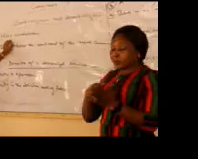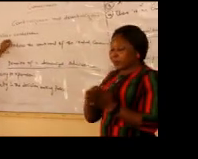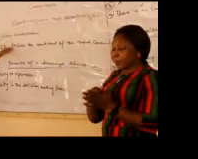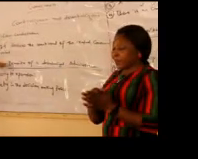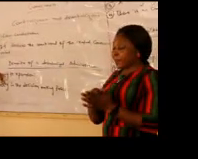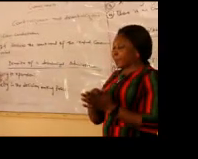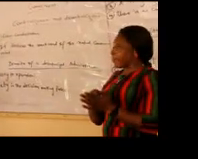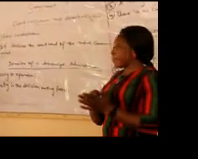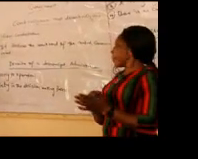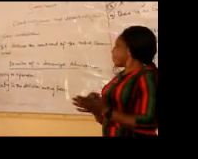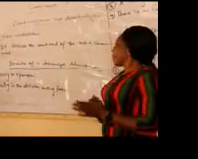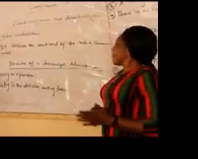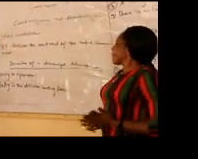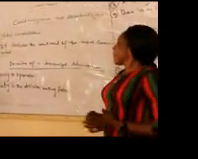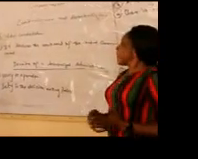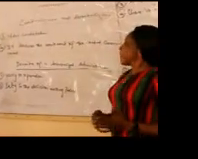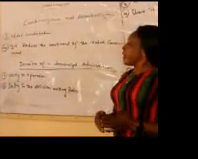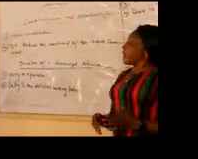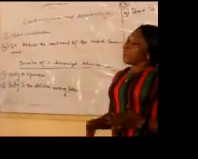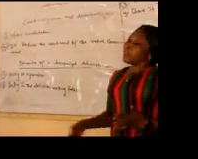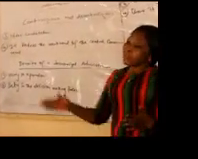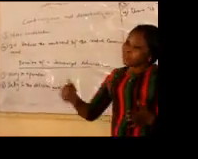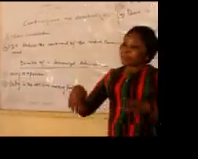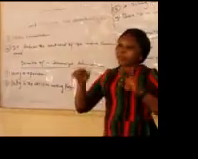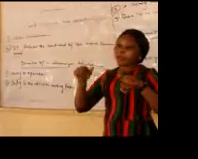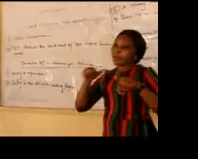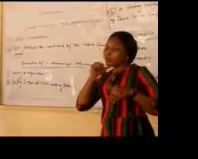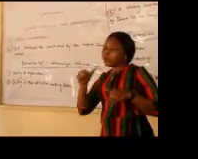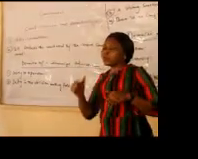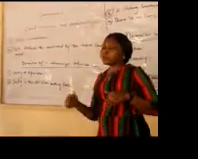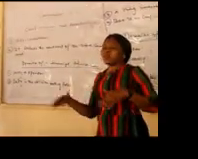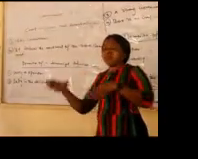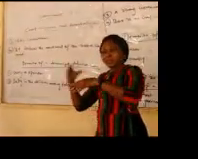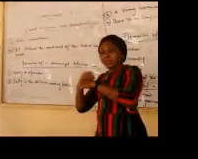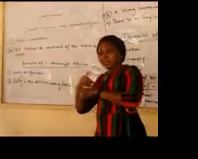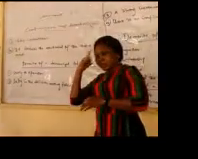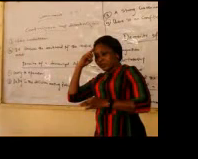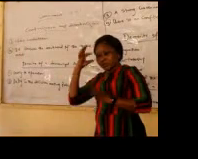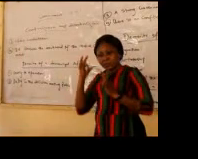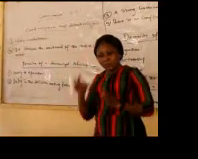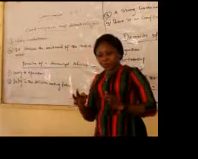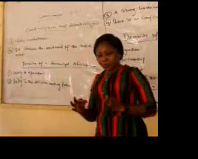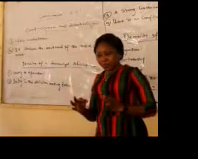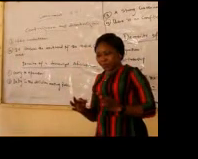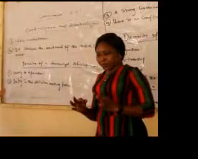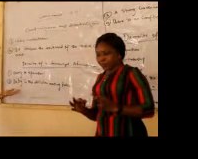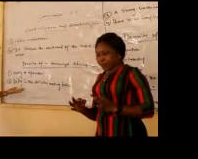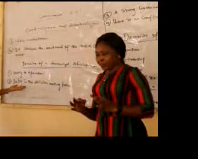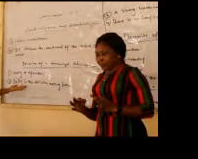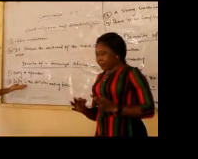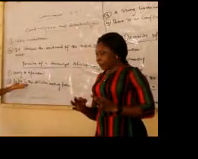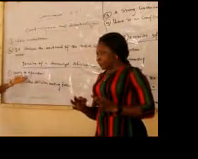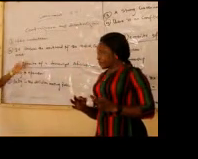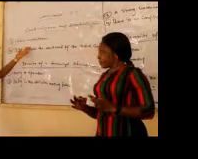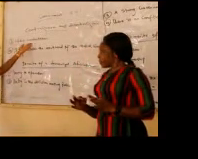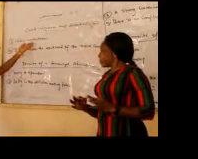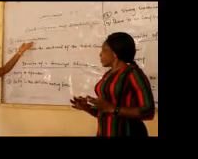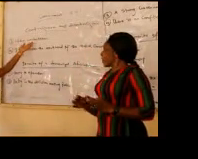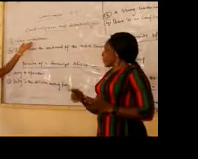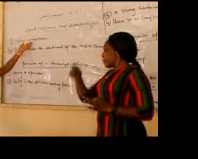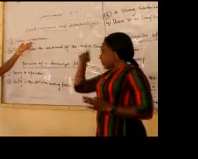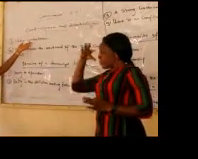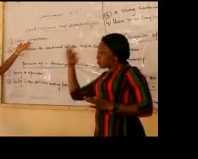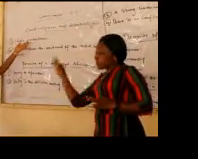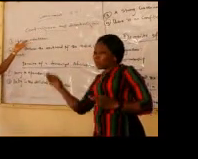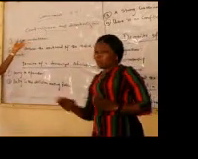decisions without involving or neglecting the component units, as the state and local government. Now, because of